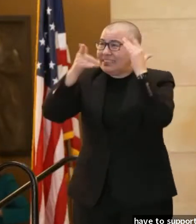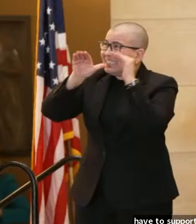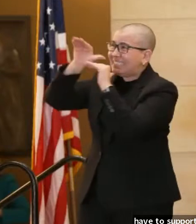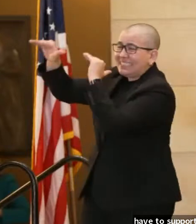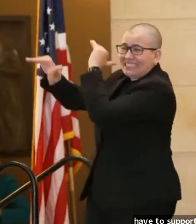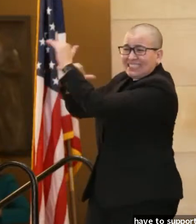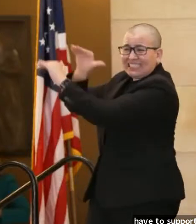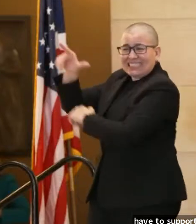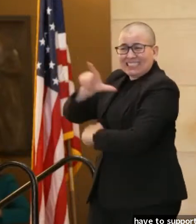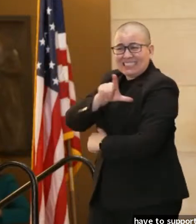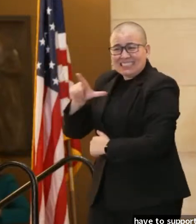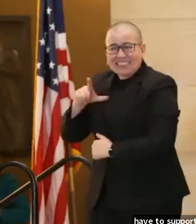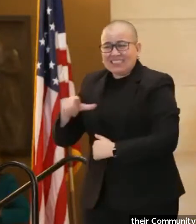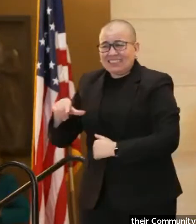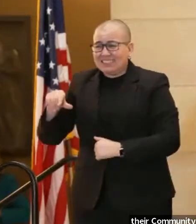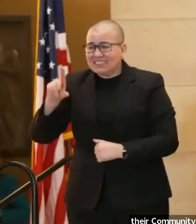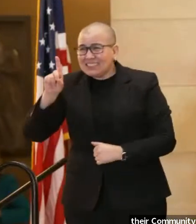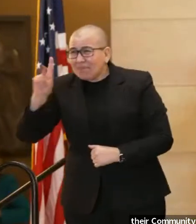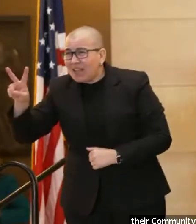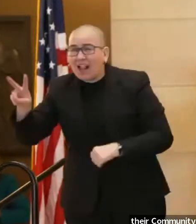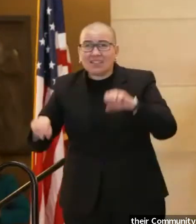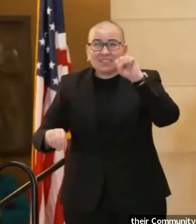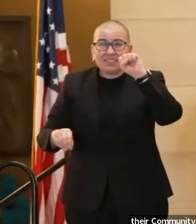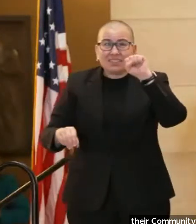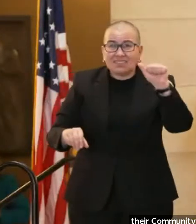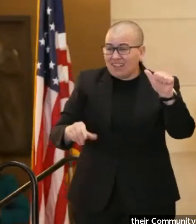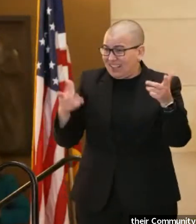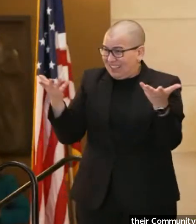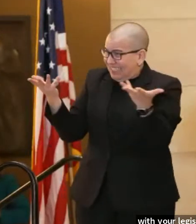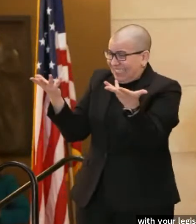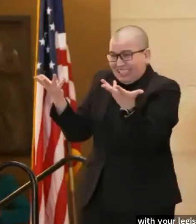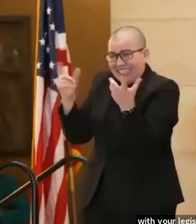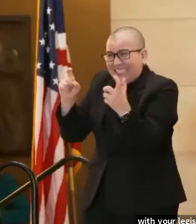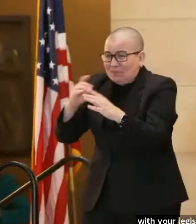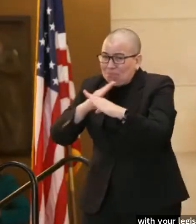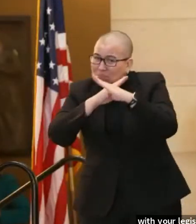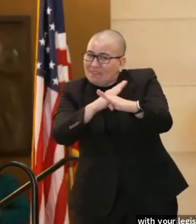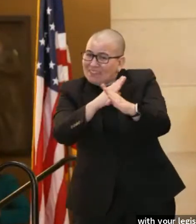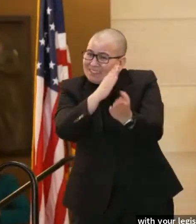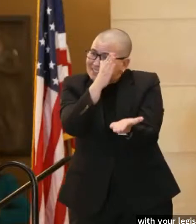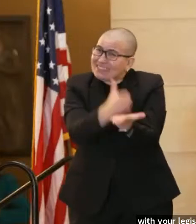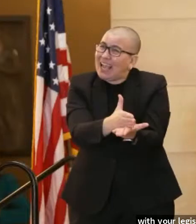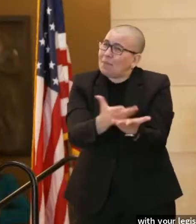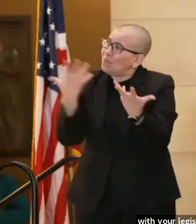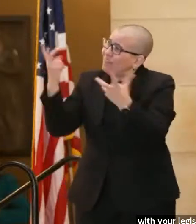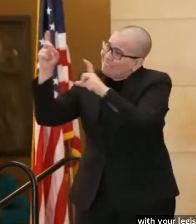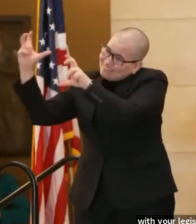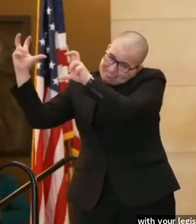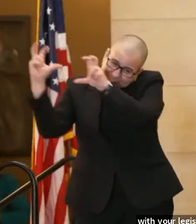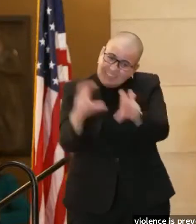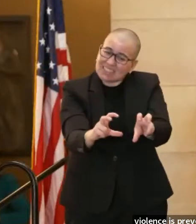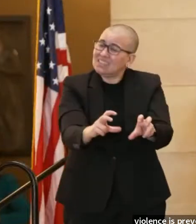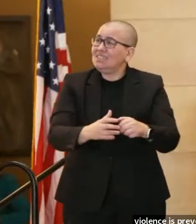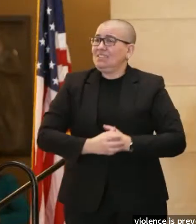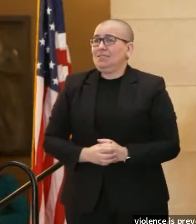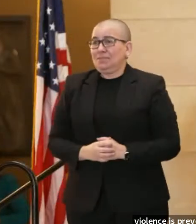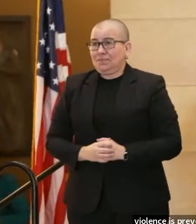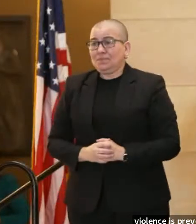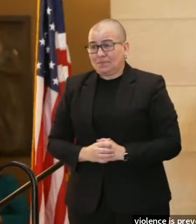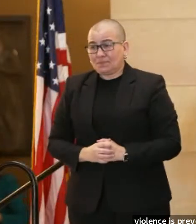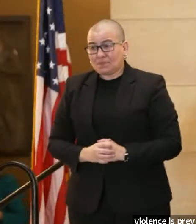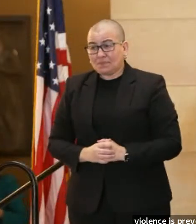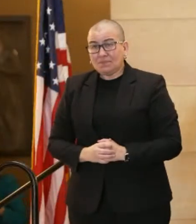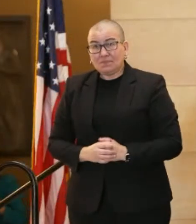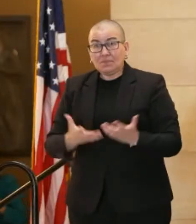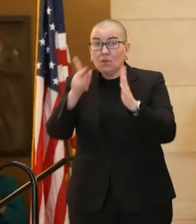and domestic violence is preventable and that it requires investment in survivors. Policymakers, we need you to